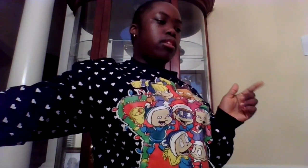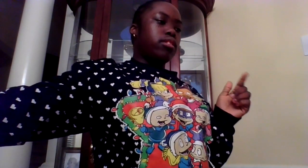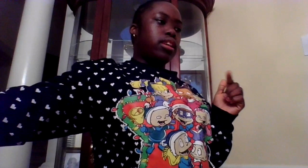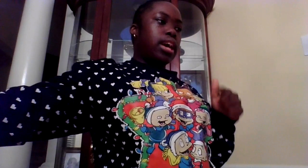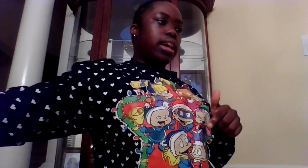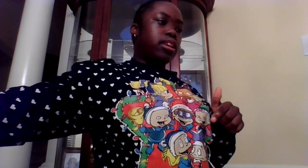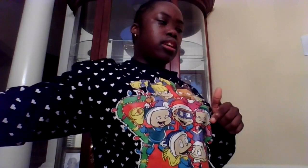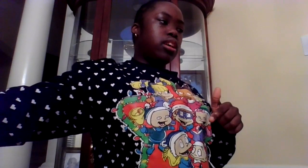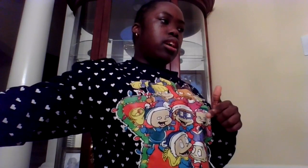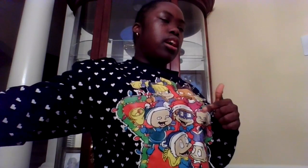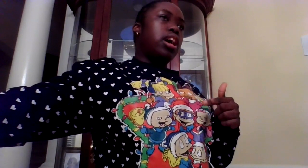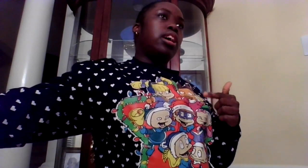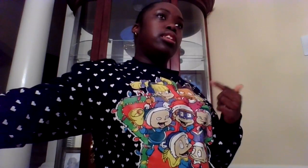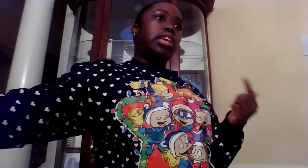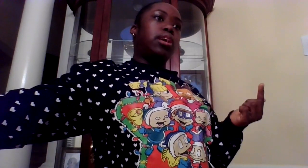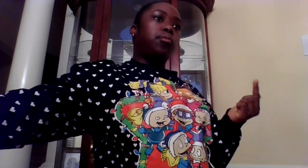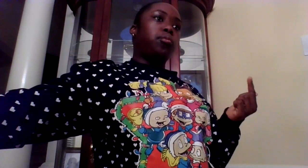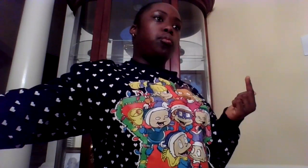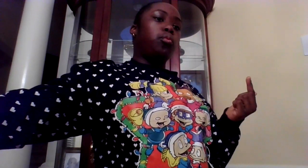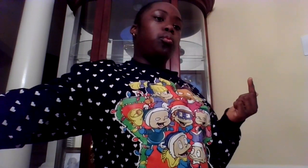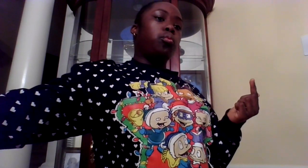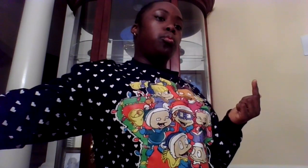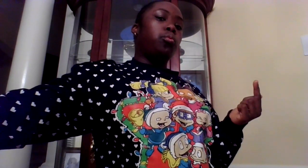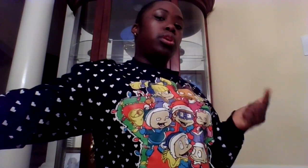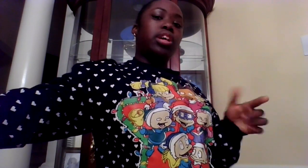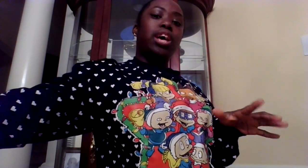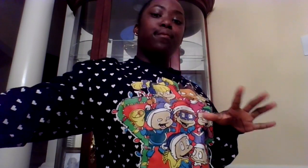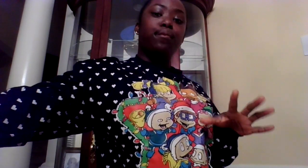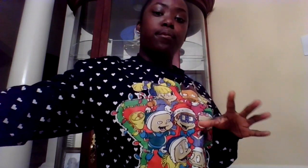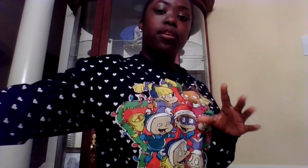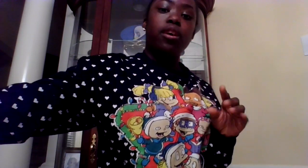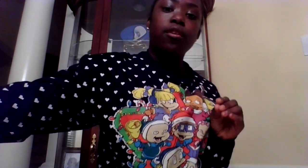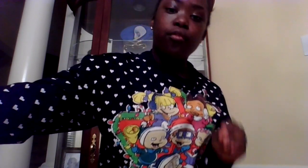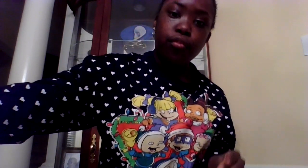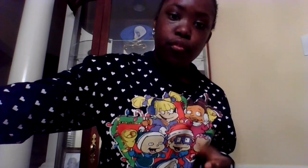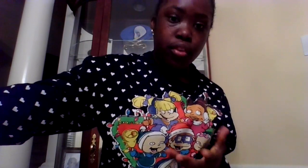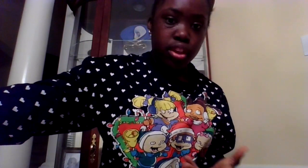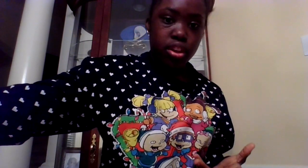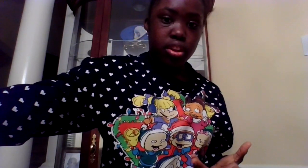upstairs and edit, and then when I finish this